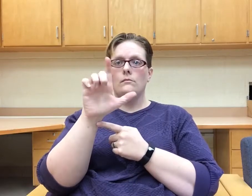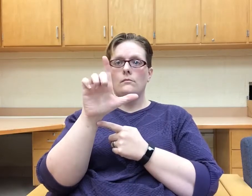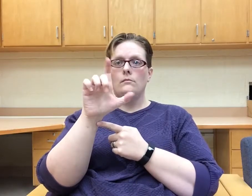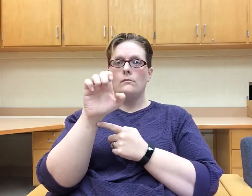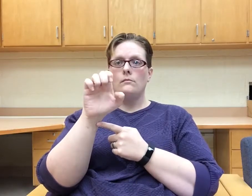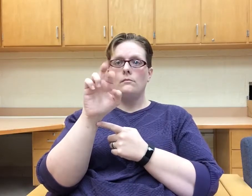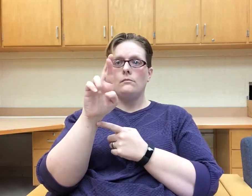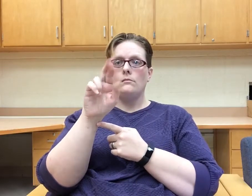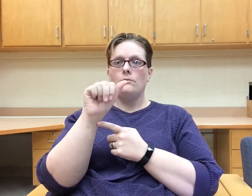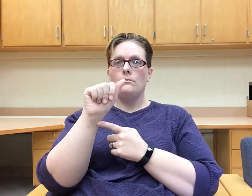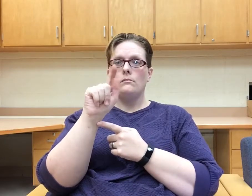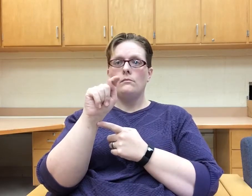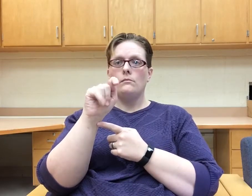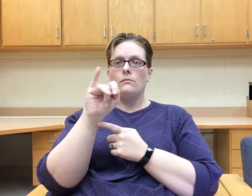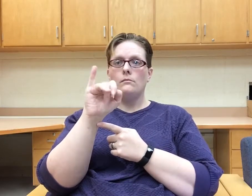The word acceleration